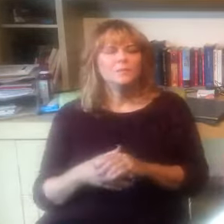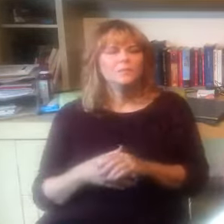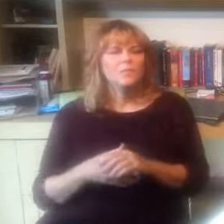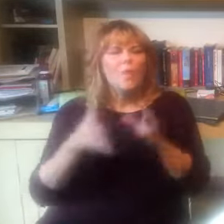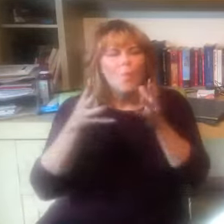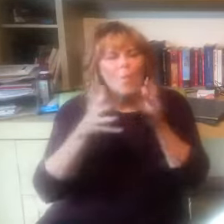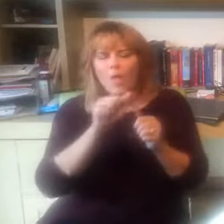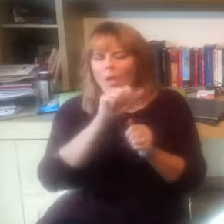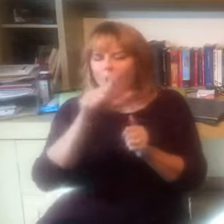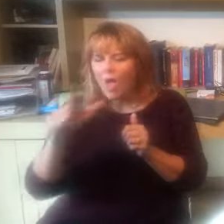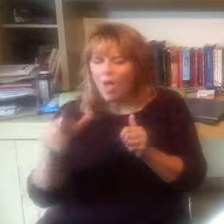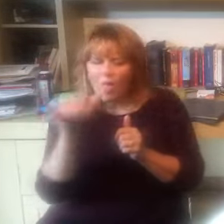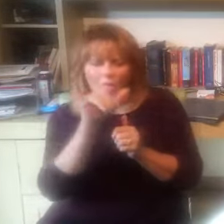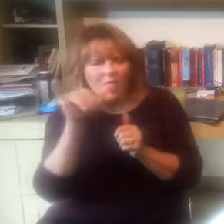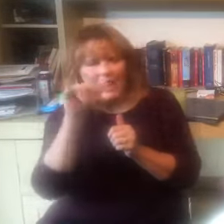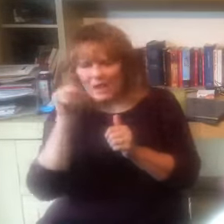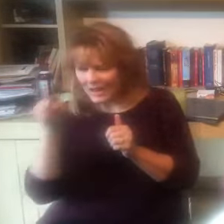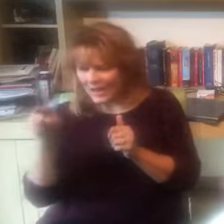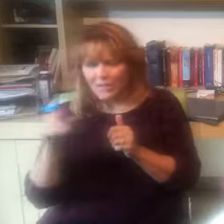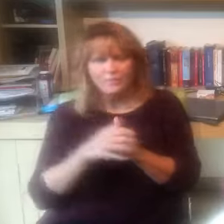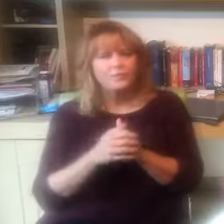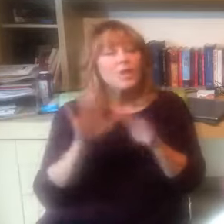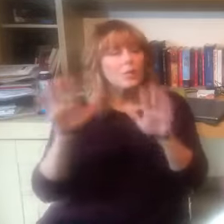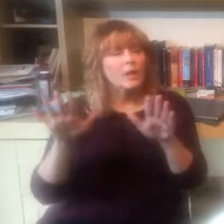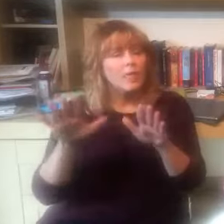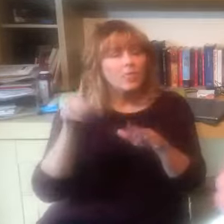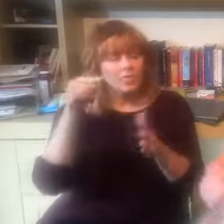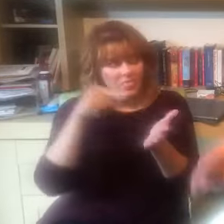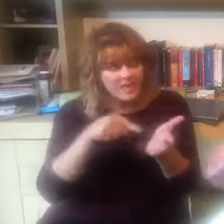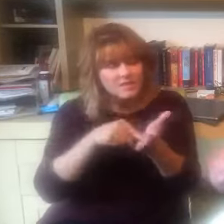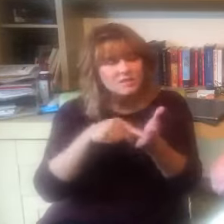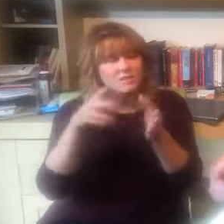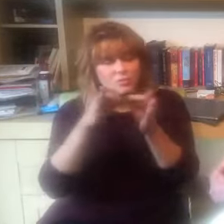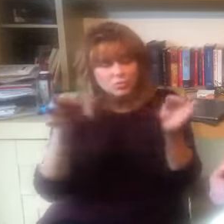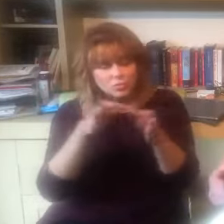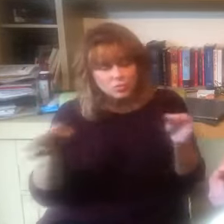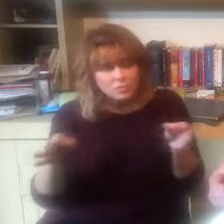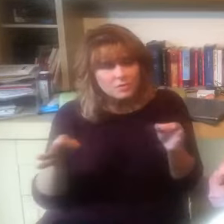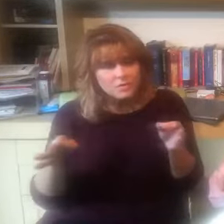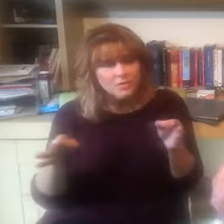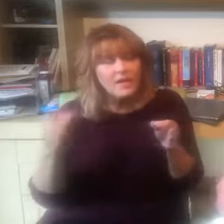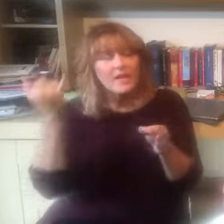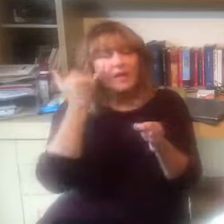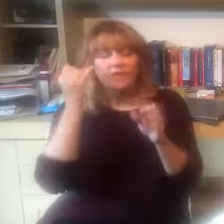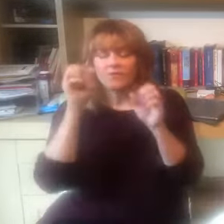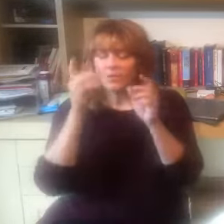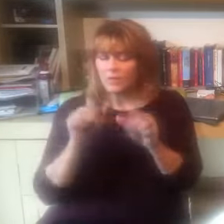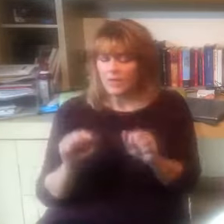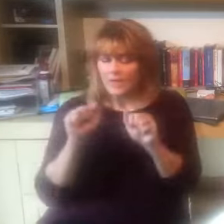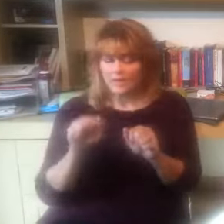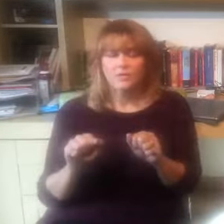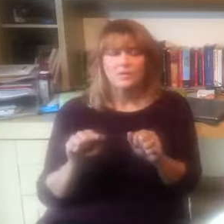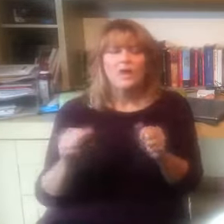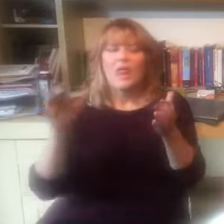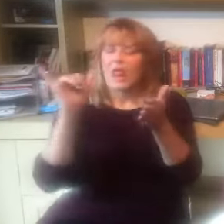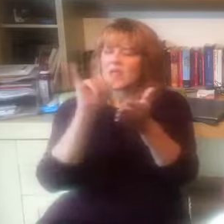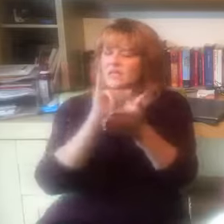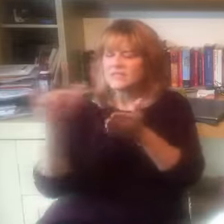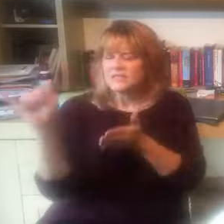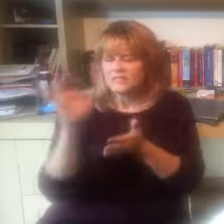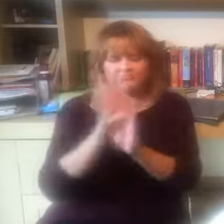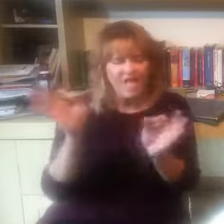He said that if you do this, and now this is scripture, and nothing shall be